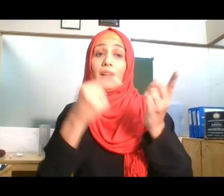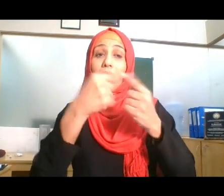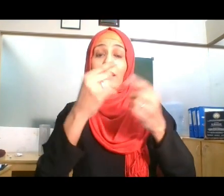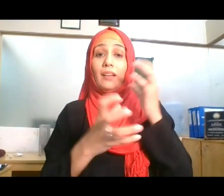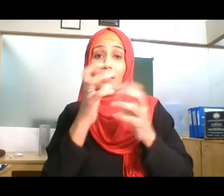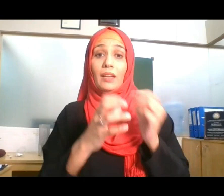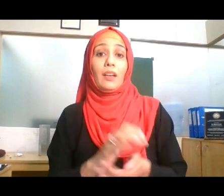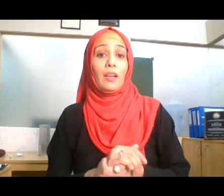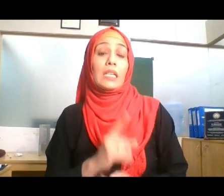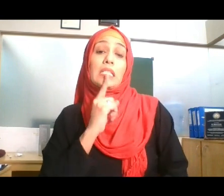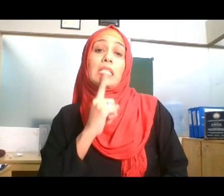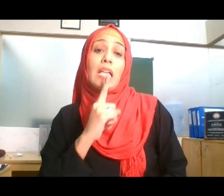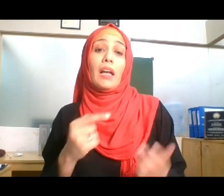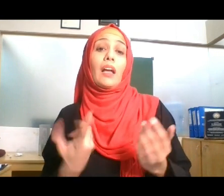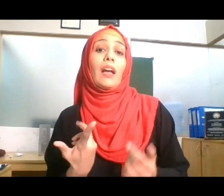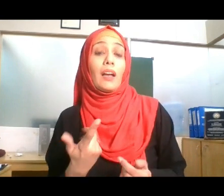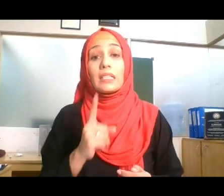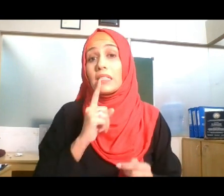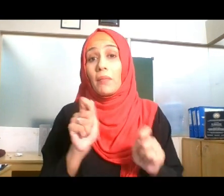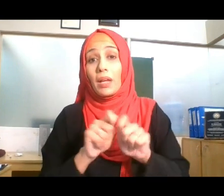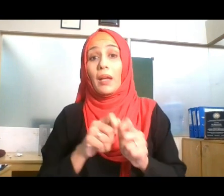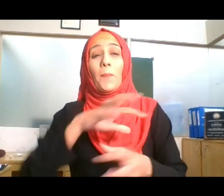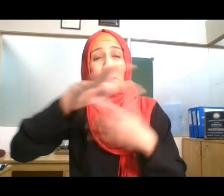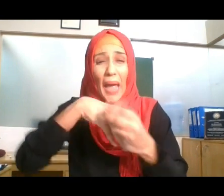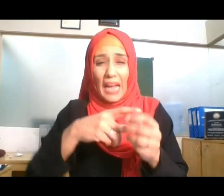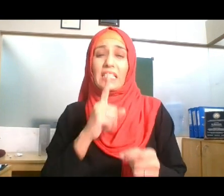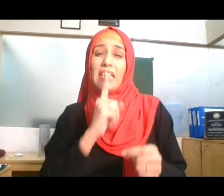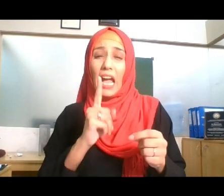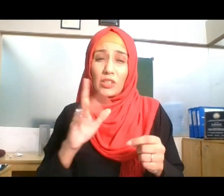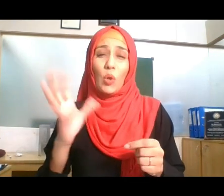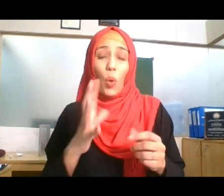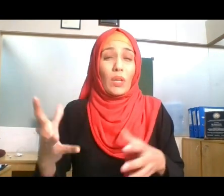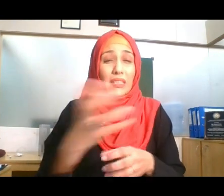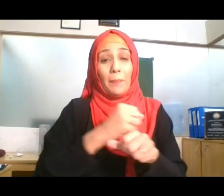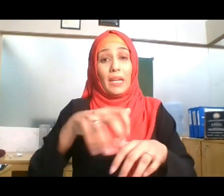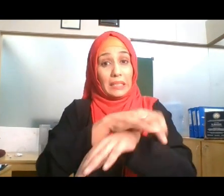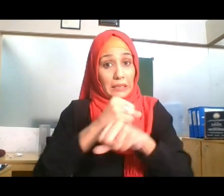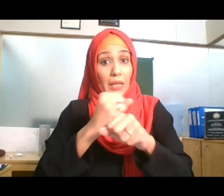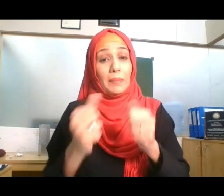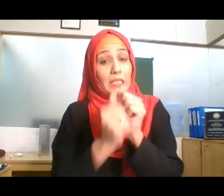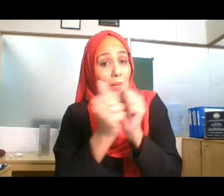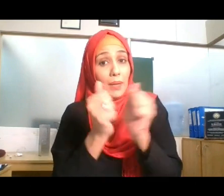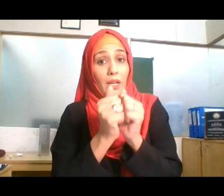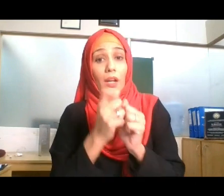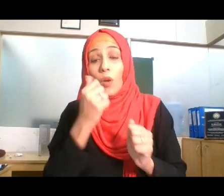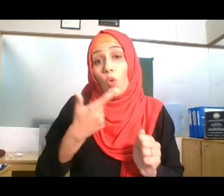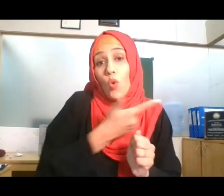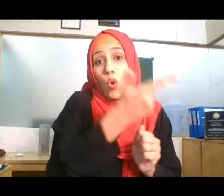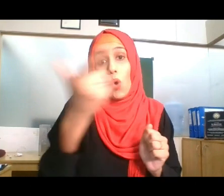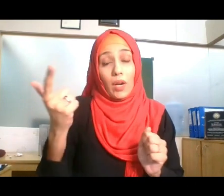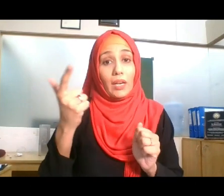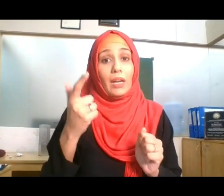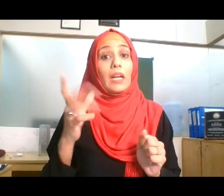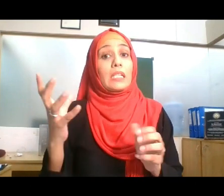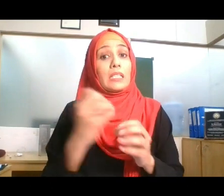virtual reality, augmented reality, mixed reality, that are accessible and are working with community and industry